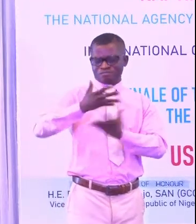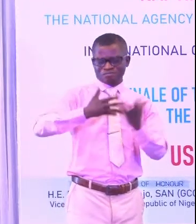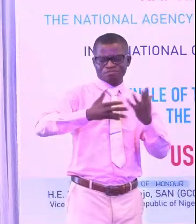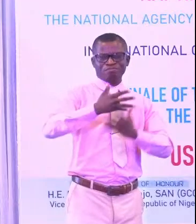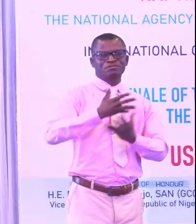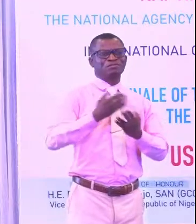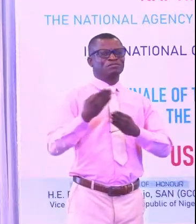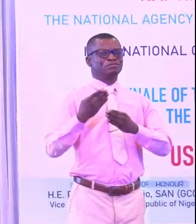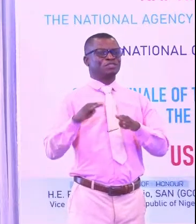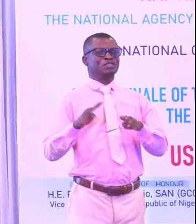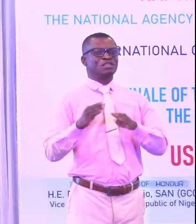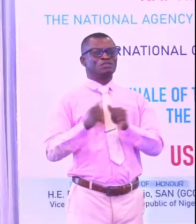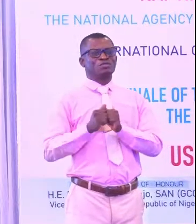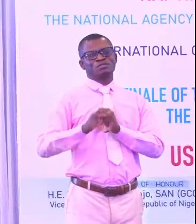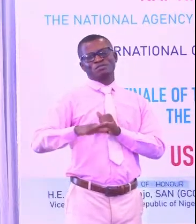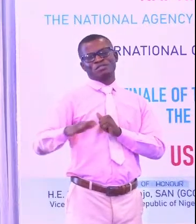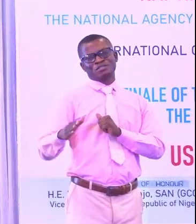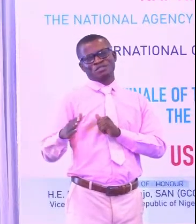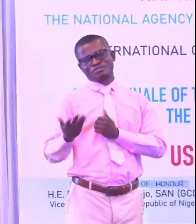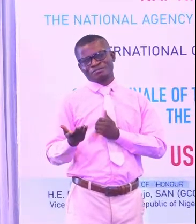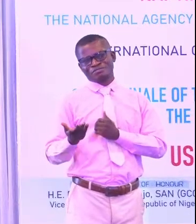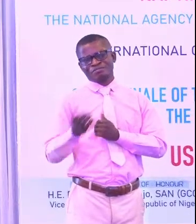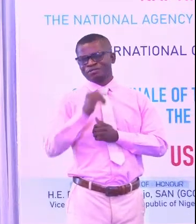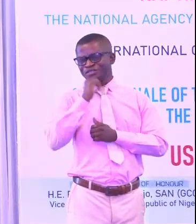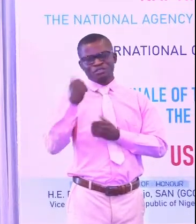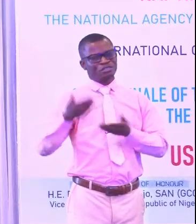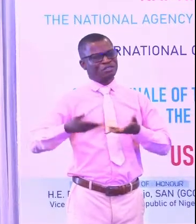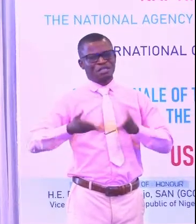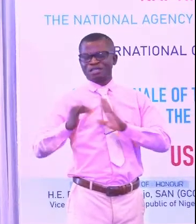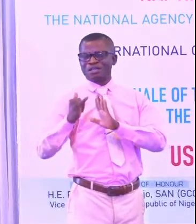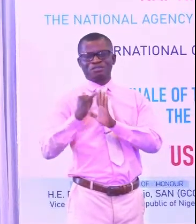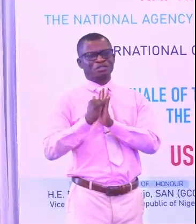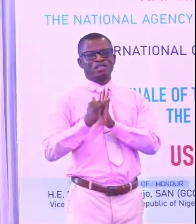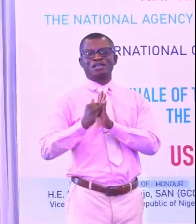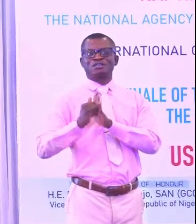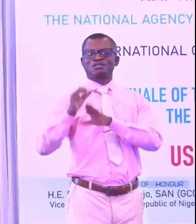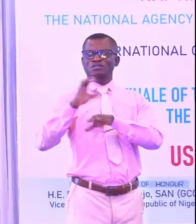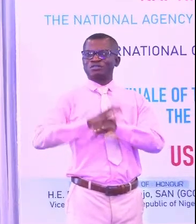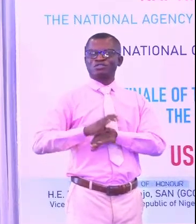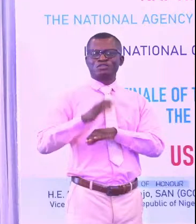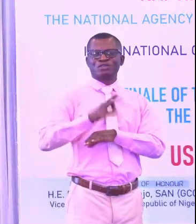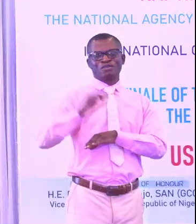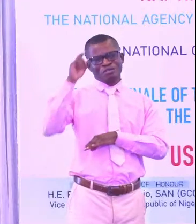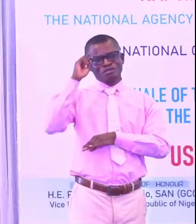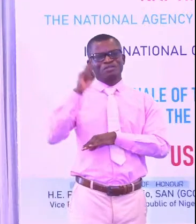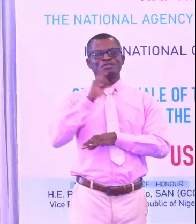minors, and not tolerating the purchase of sex victims?